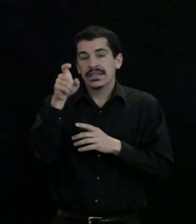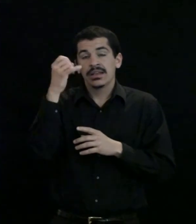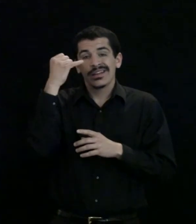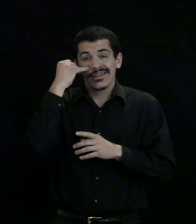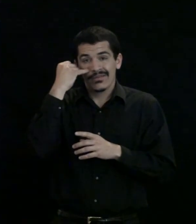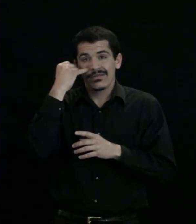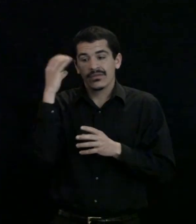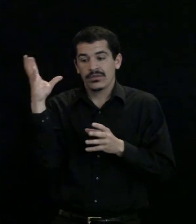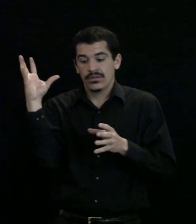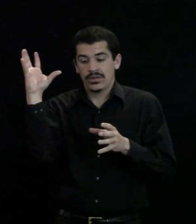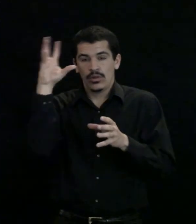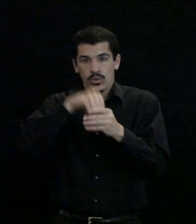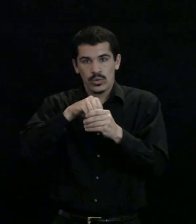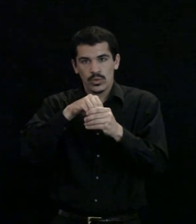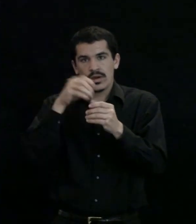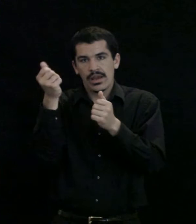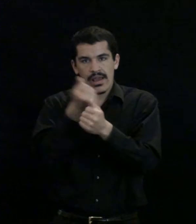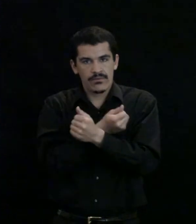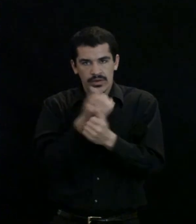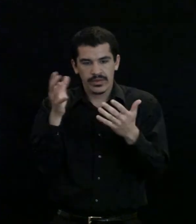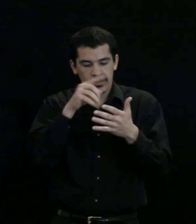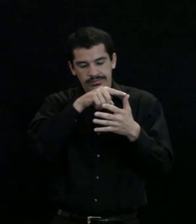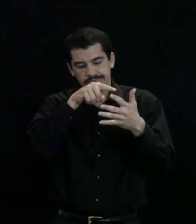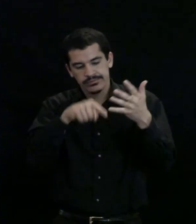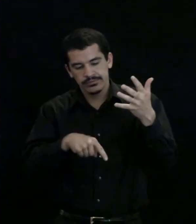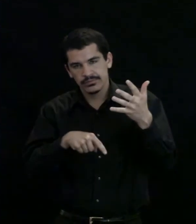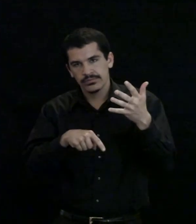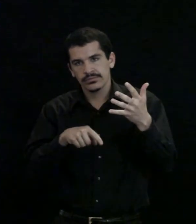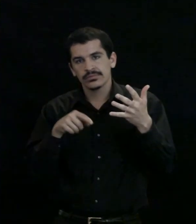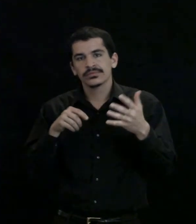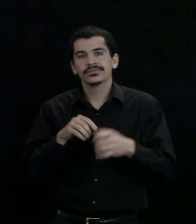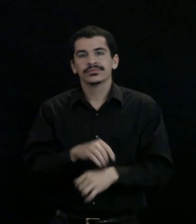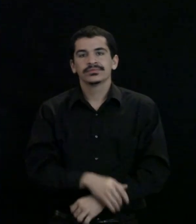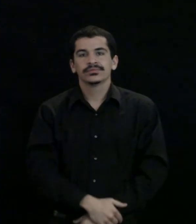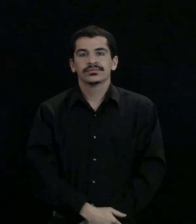these priorities were created.